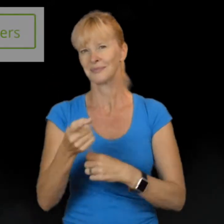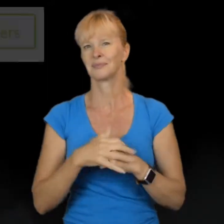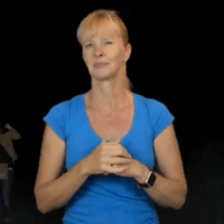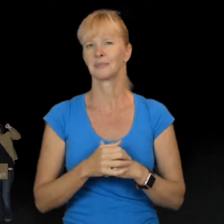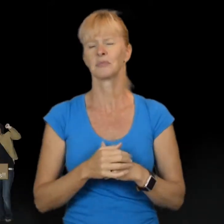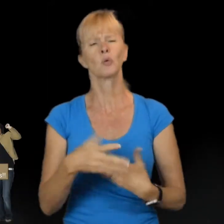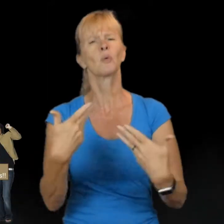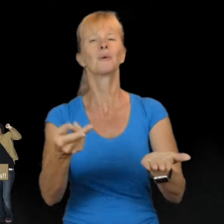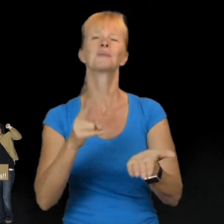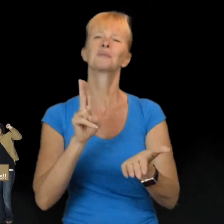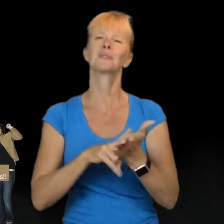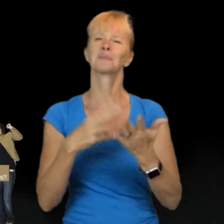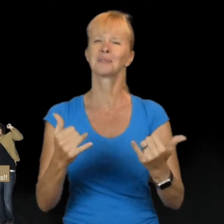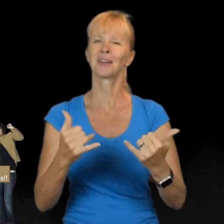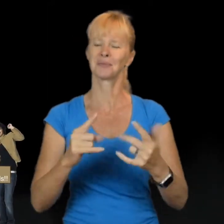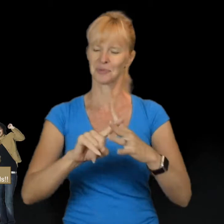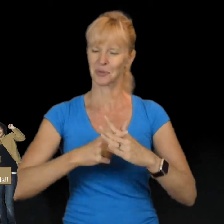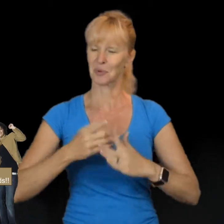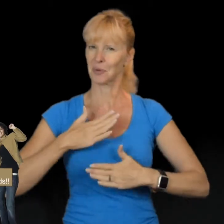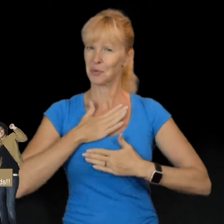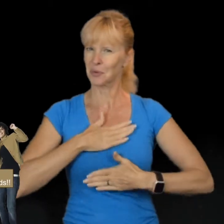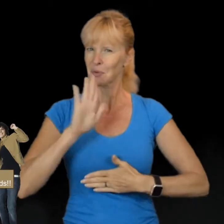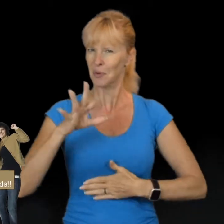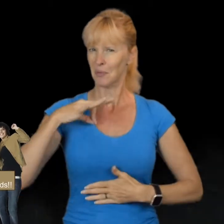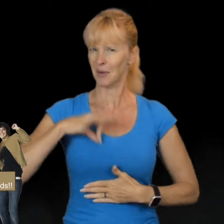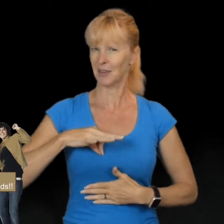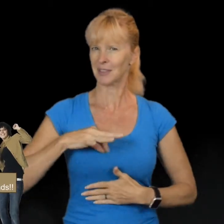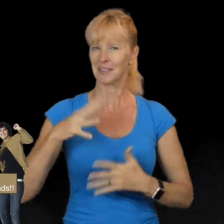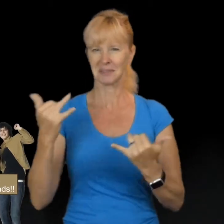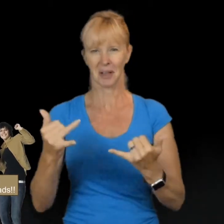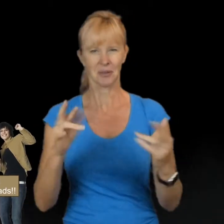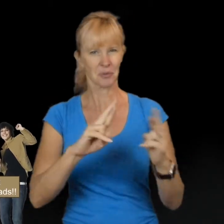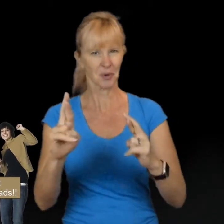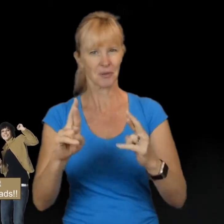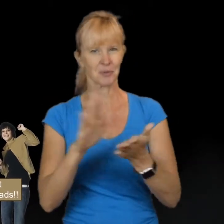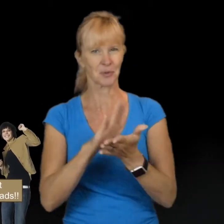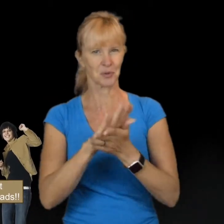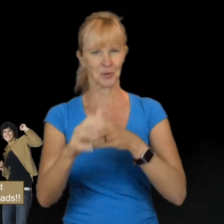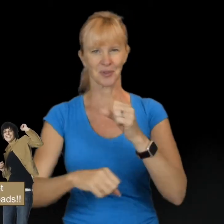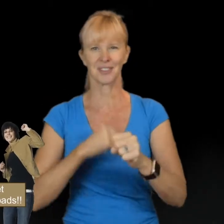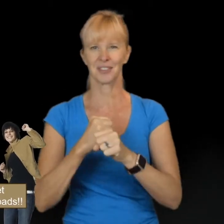Sign up today and start enjoying your benefits as you get ready for this school year.